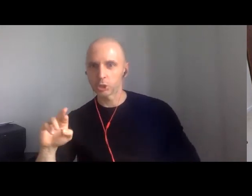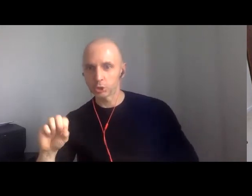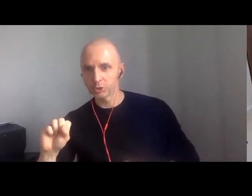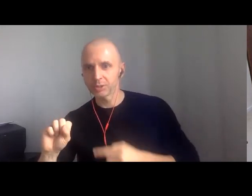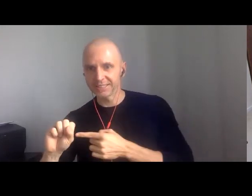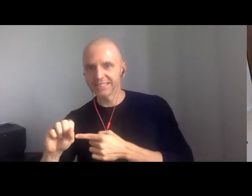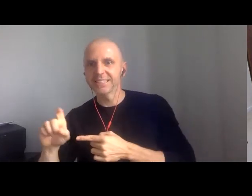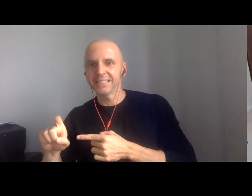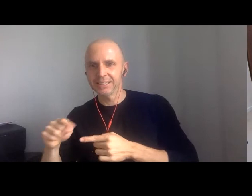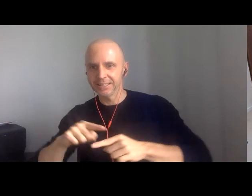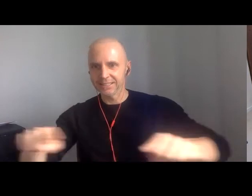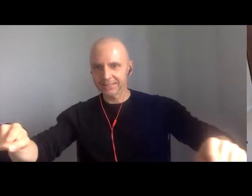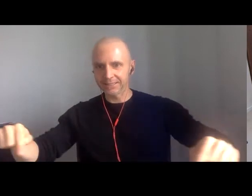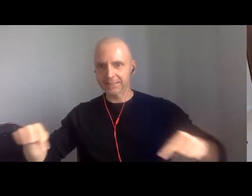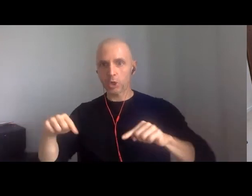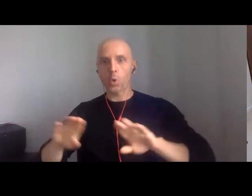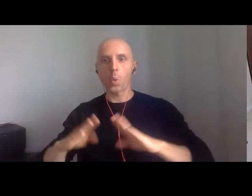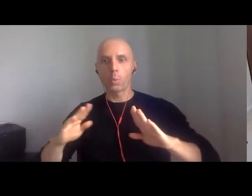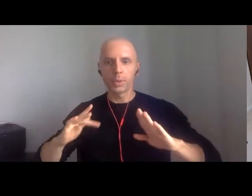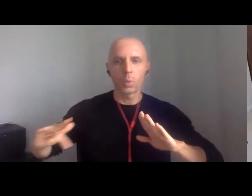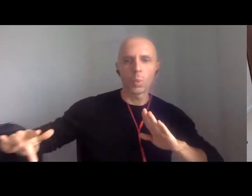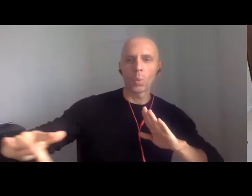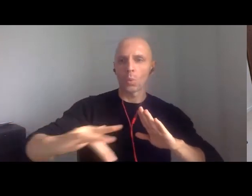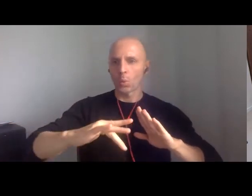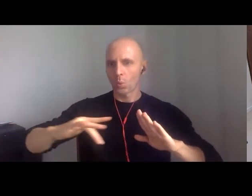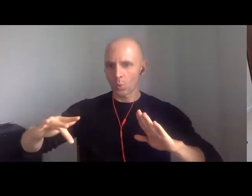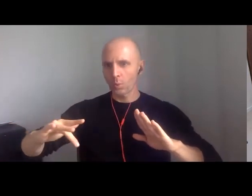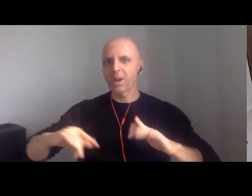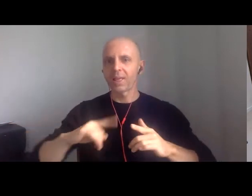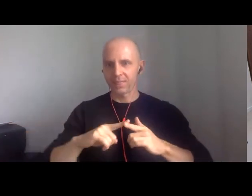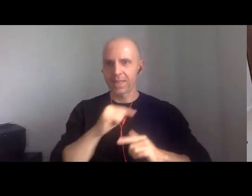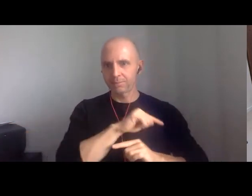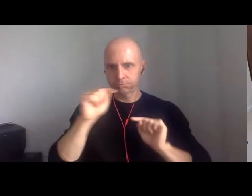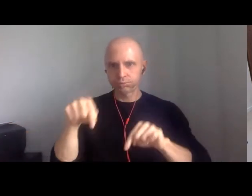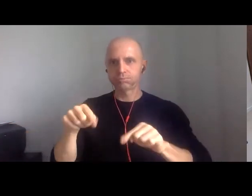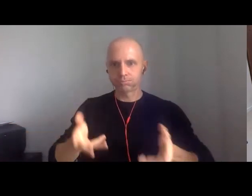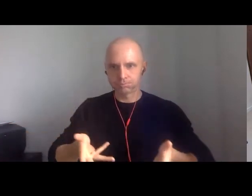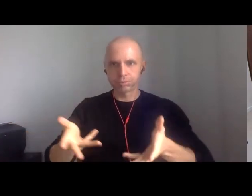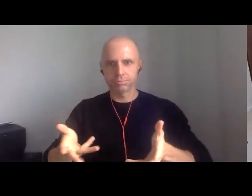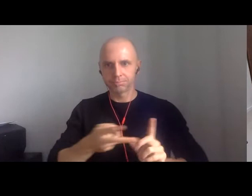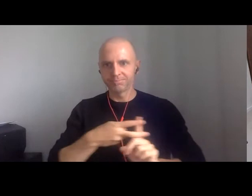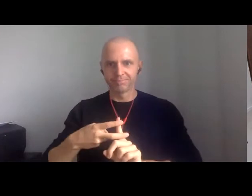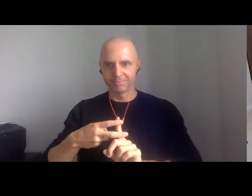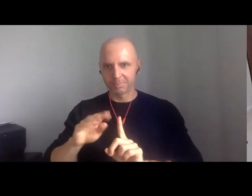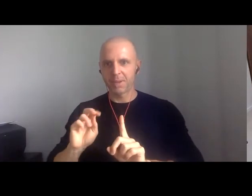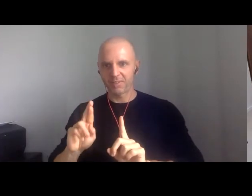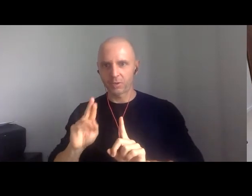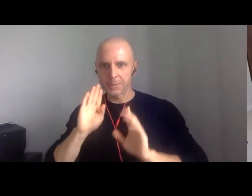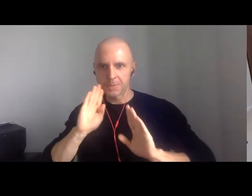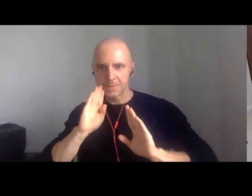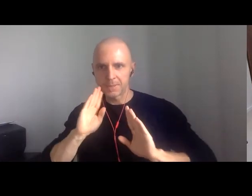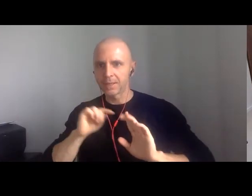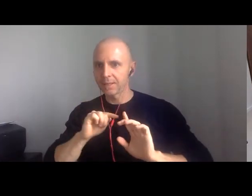into. Unfortunately, we don't have the capacity to do that. We hope one day that we have the